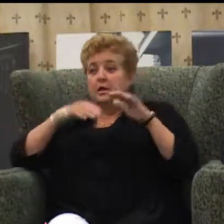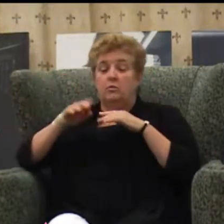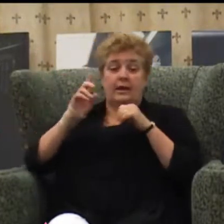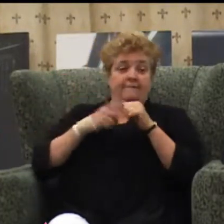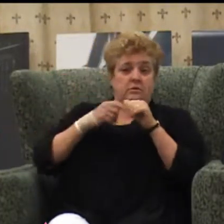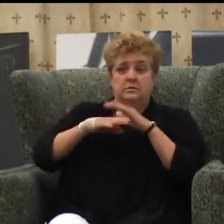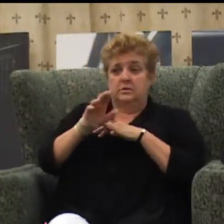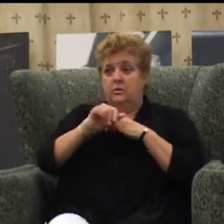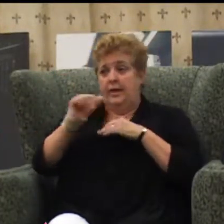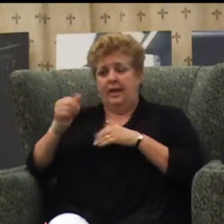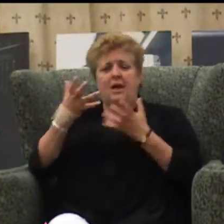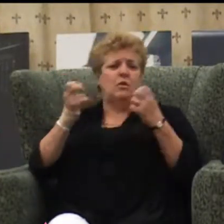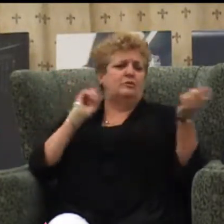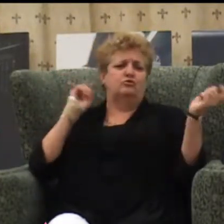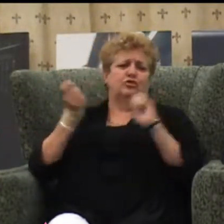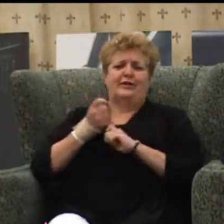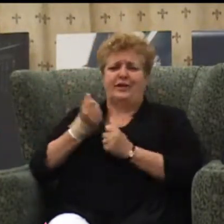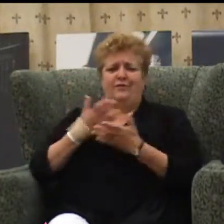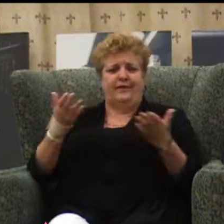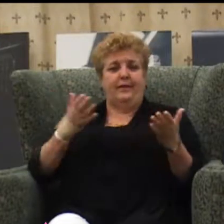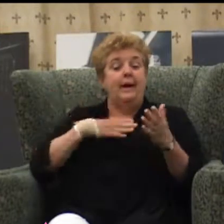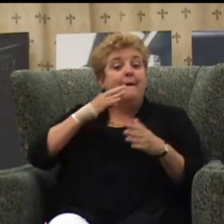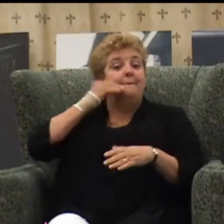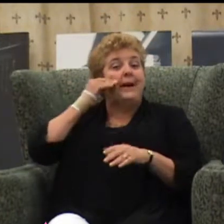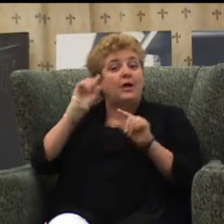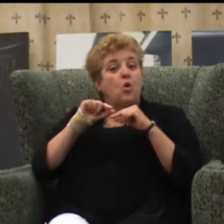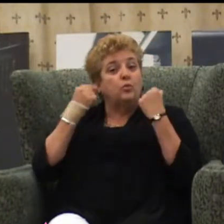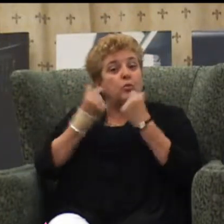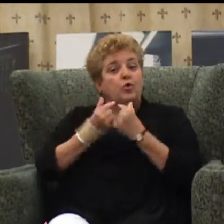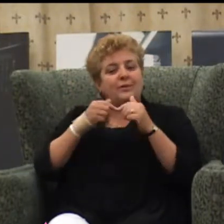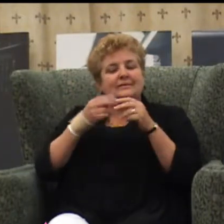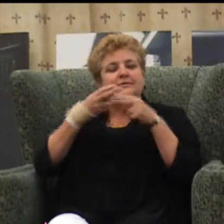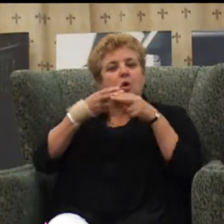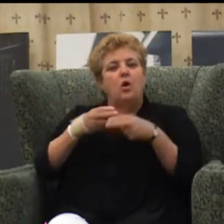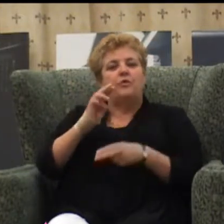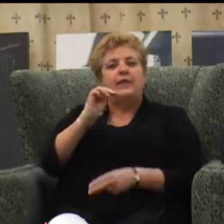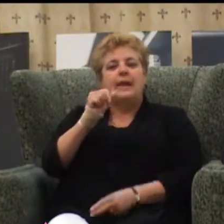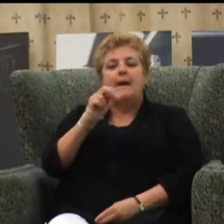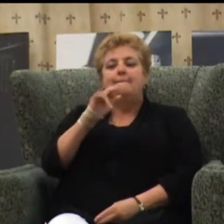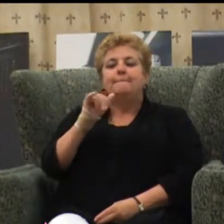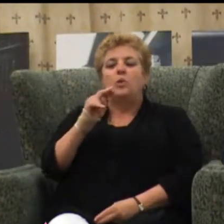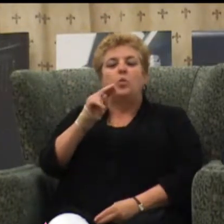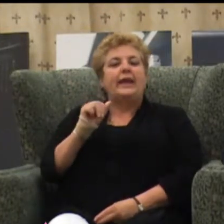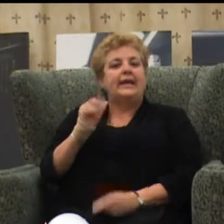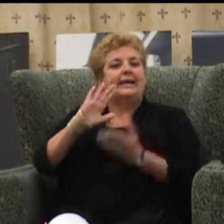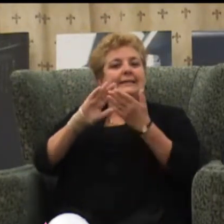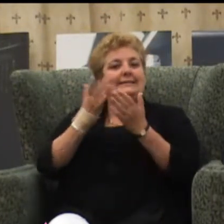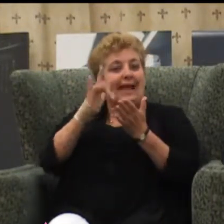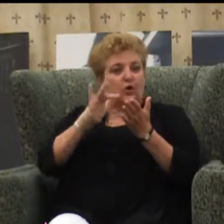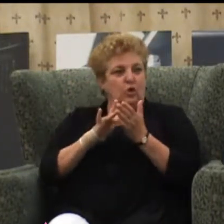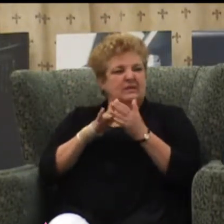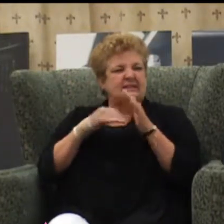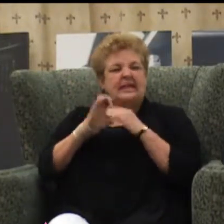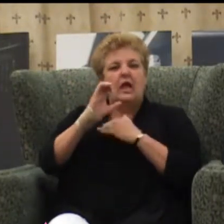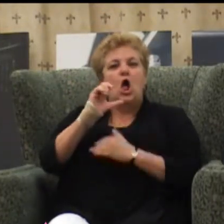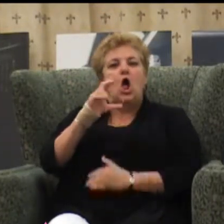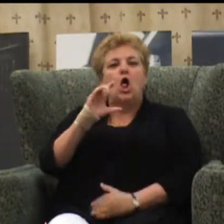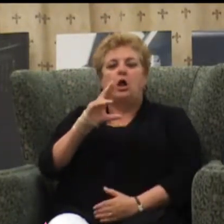AA. My home group's the Marina Center in Culver City, and, every week we get these new people that come in and they immediately